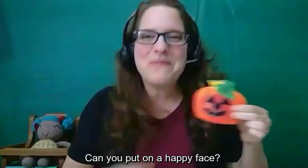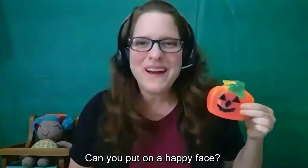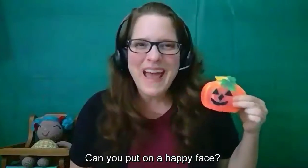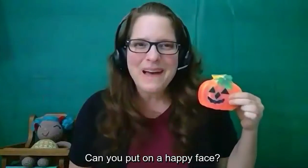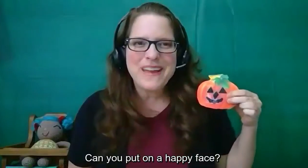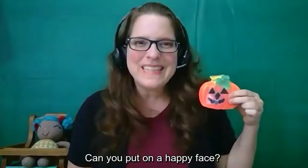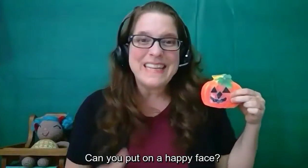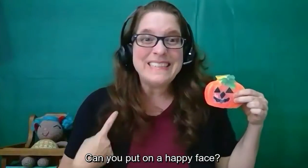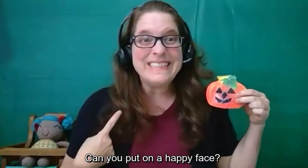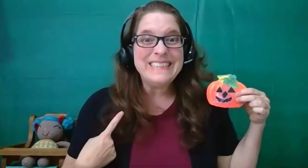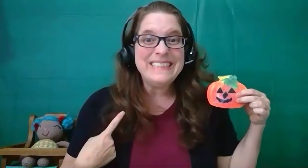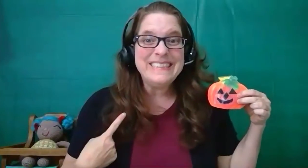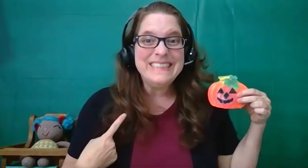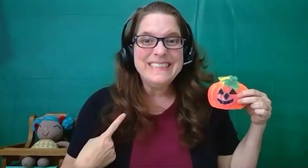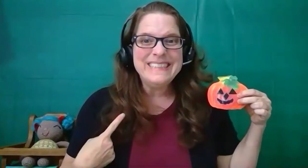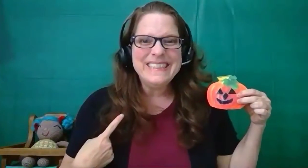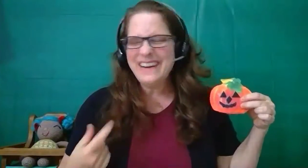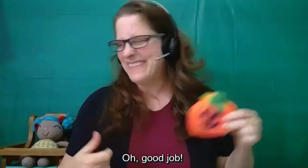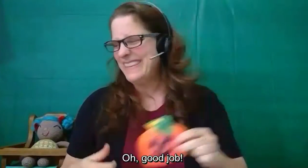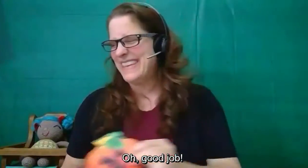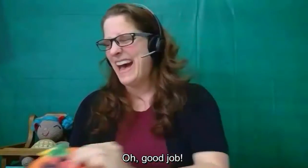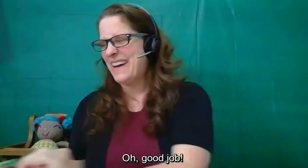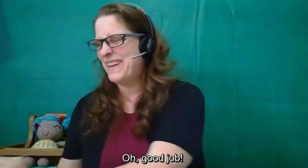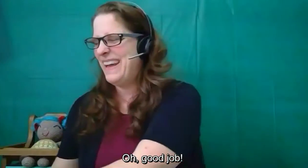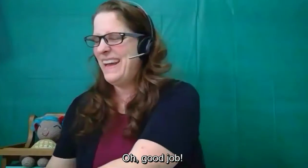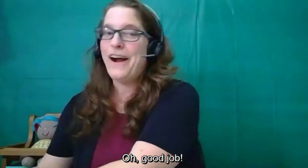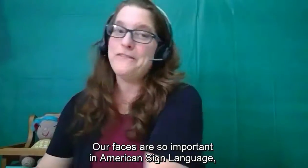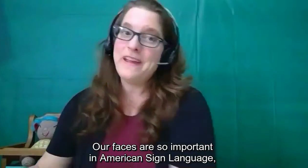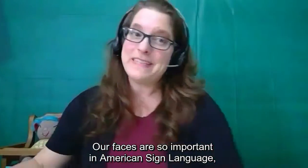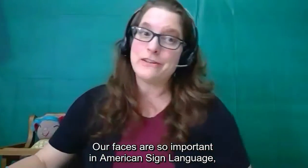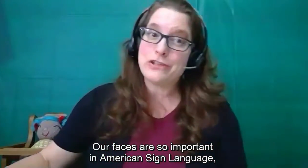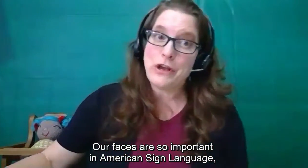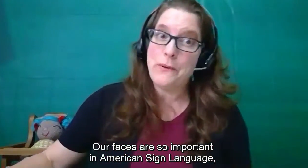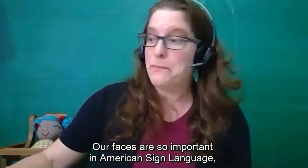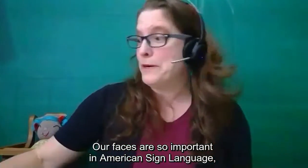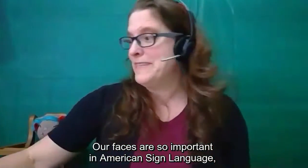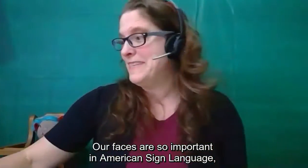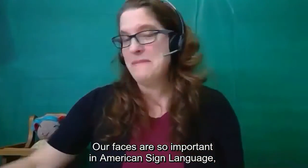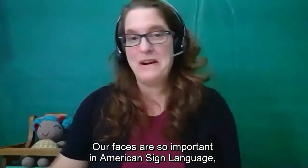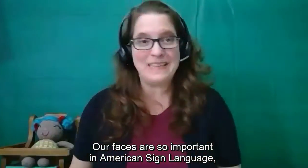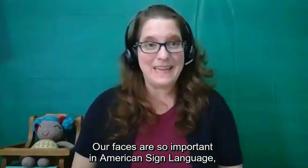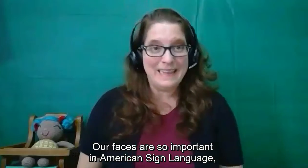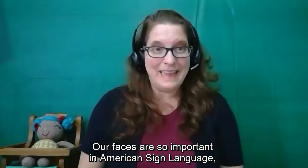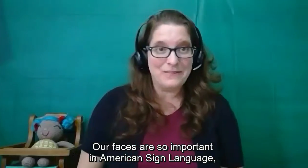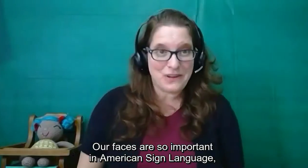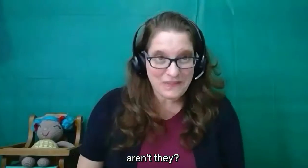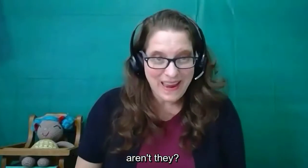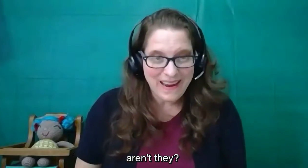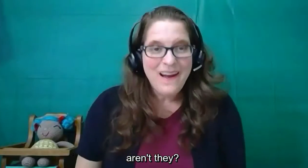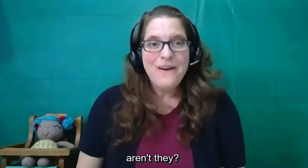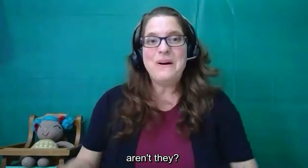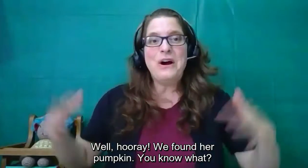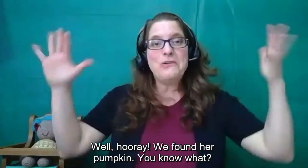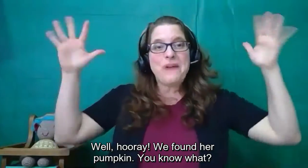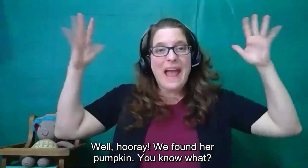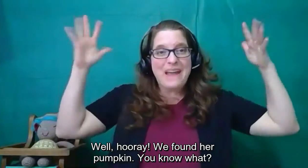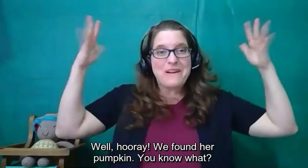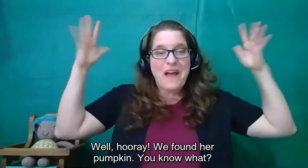on a happy face? Oh, good job. Our faces are so important in American Sign Language, aren't they? Well, hooray, we found